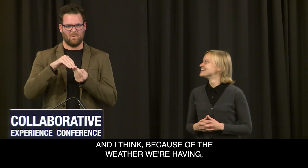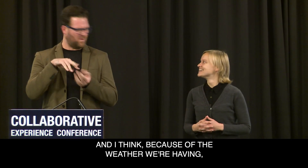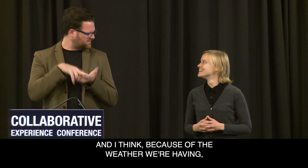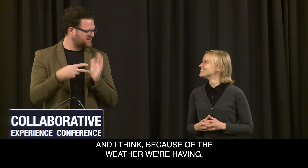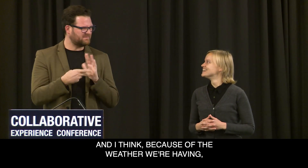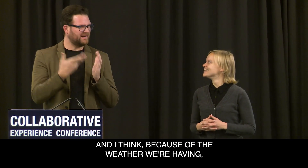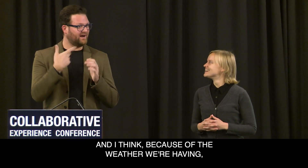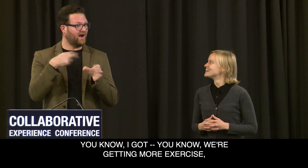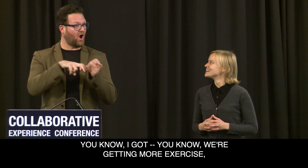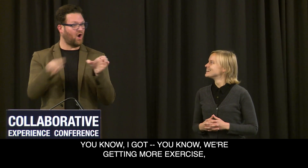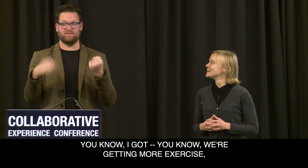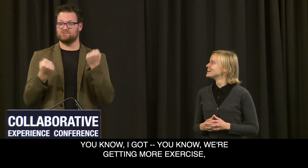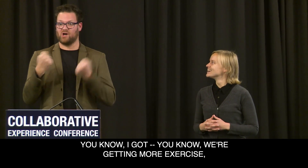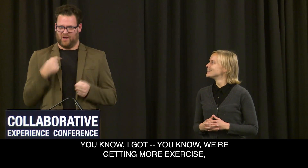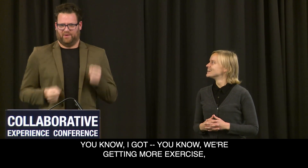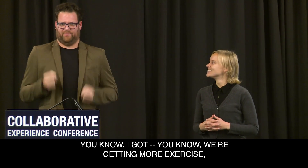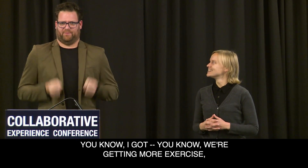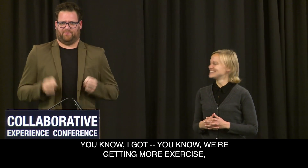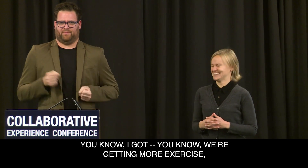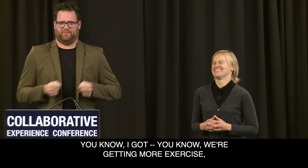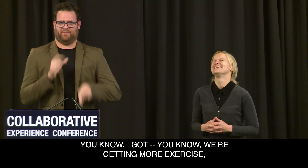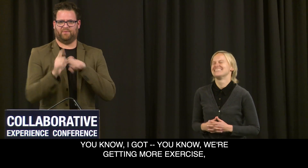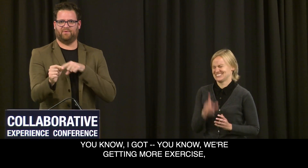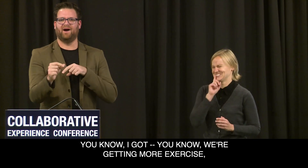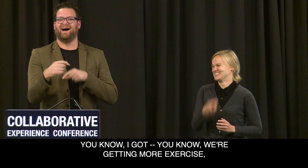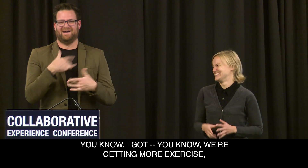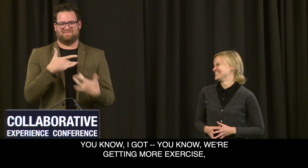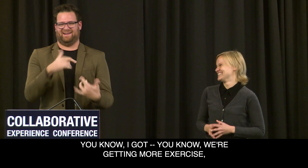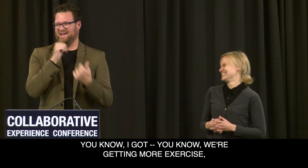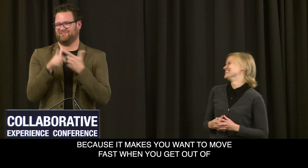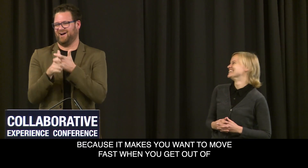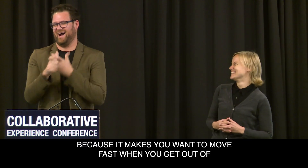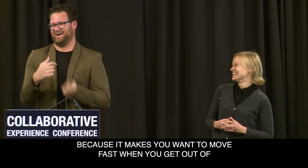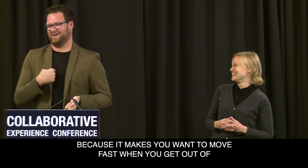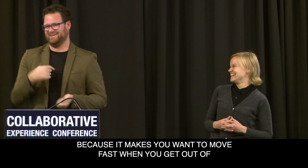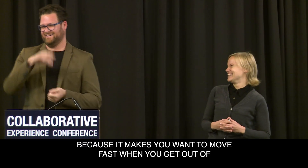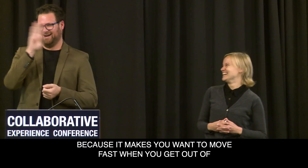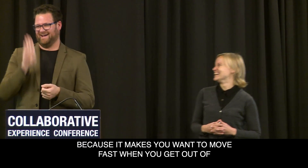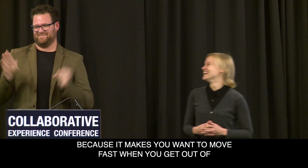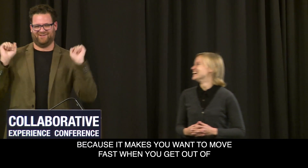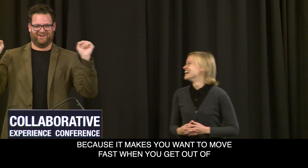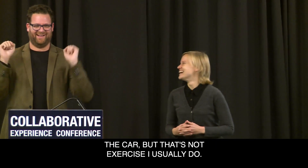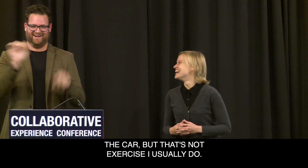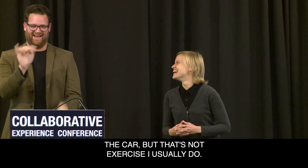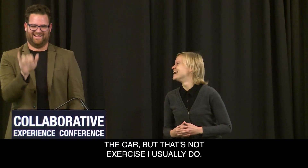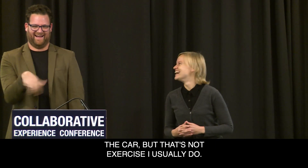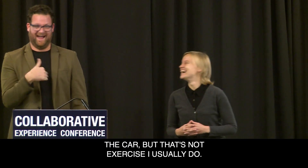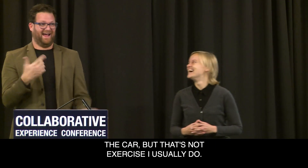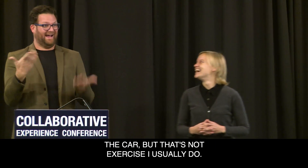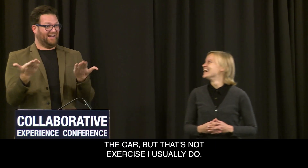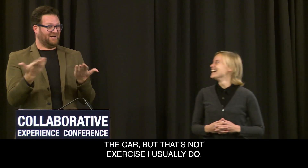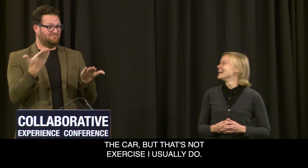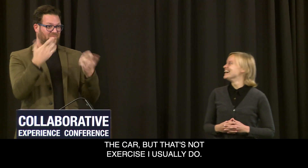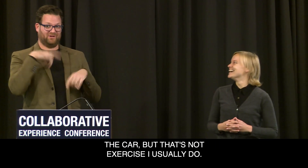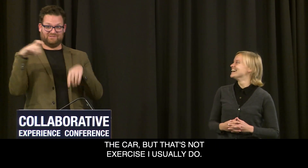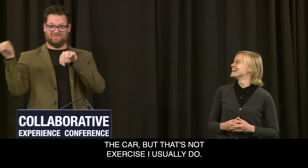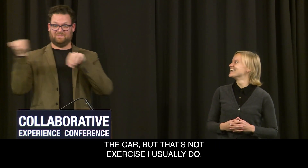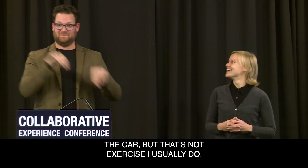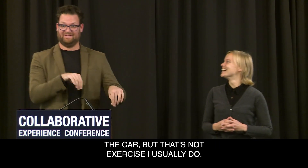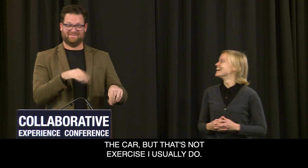having, I got out, we're getting more exercise because you want to move fast when you get out of the car. But that's not exercise I usually